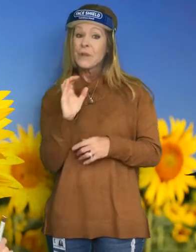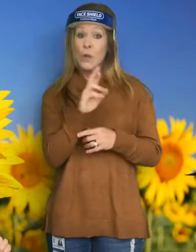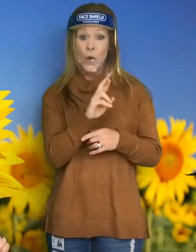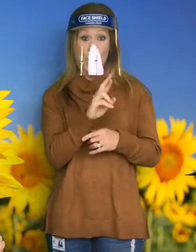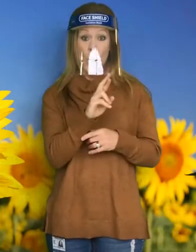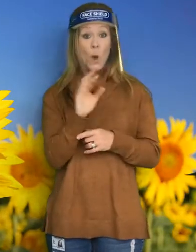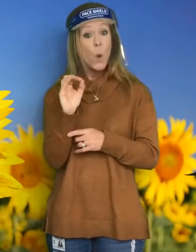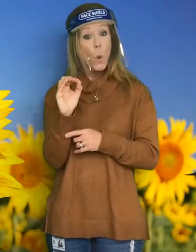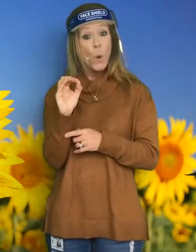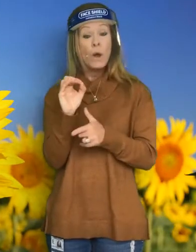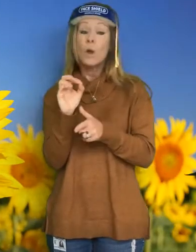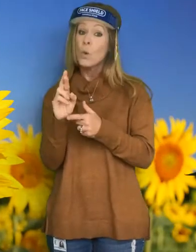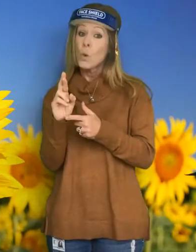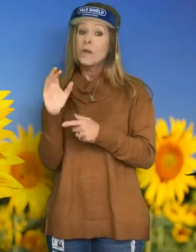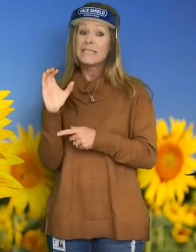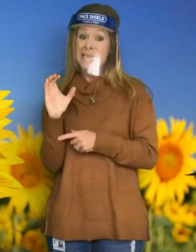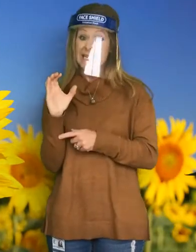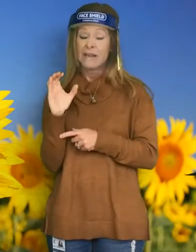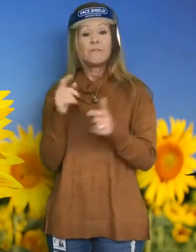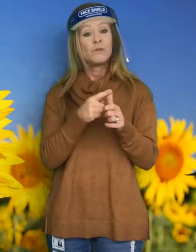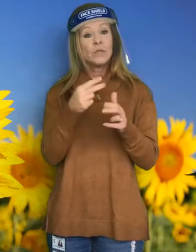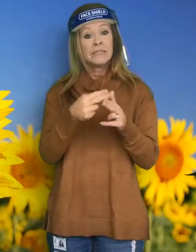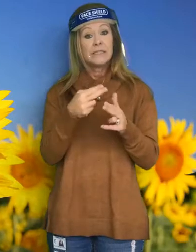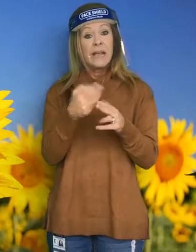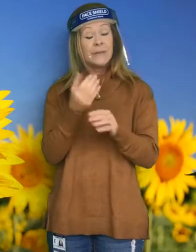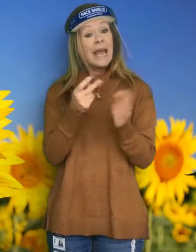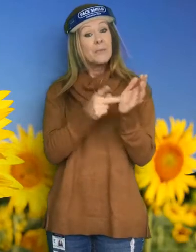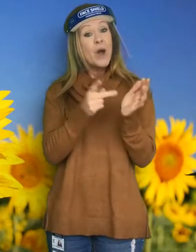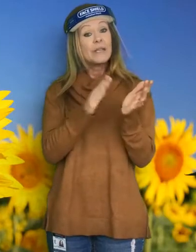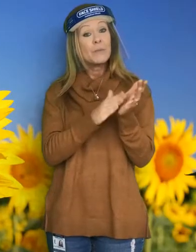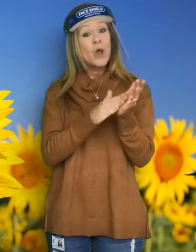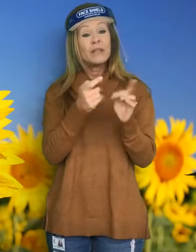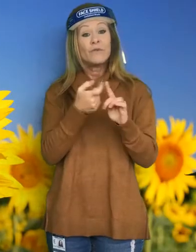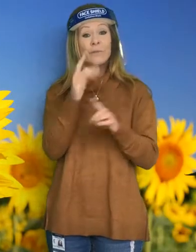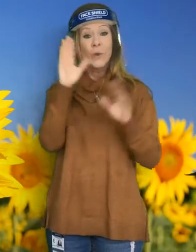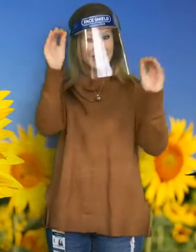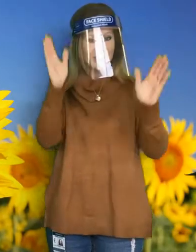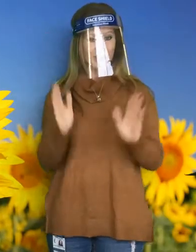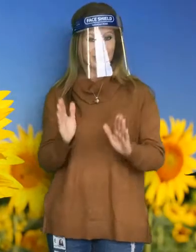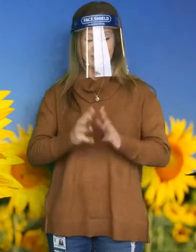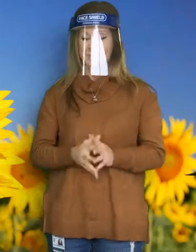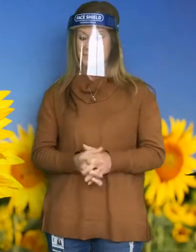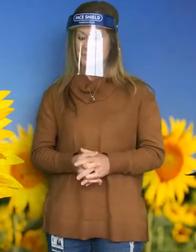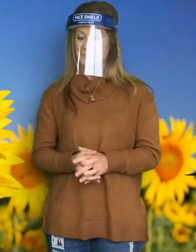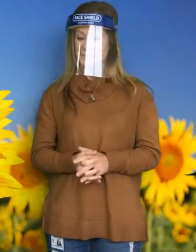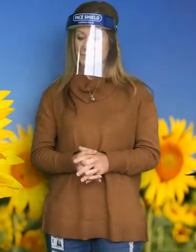R, O, or C, first name, get a pause applause from your teacher.